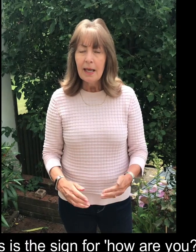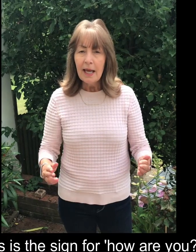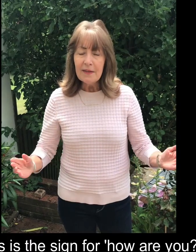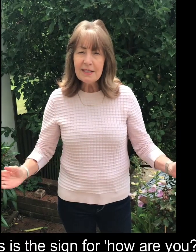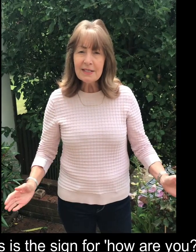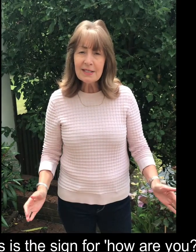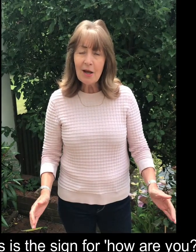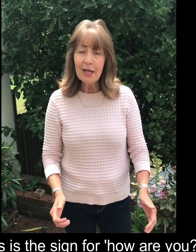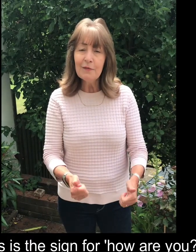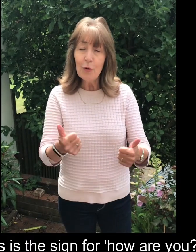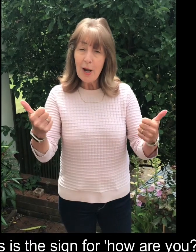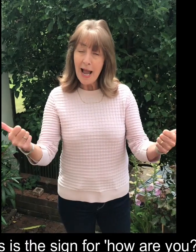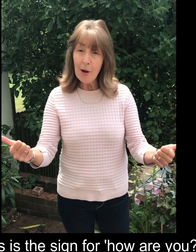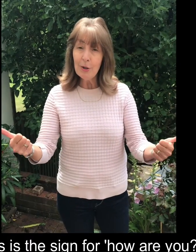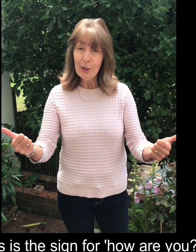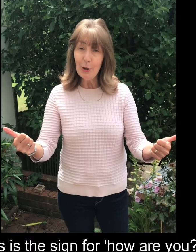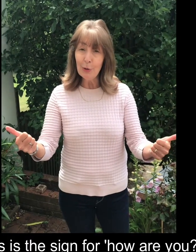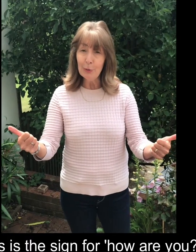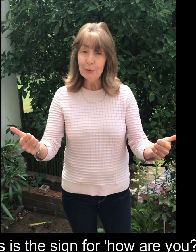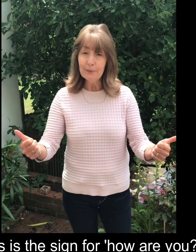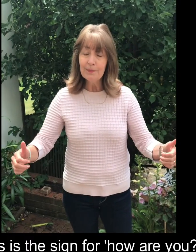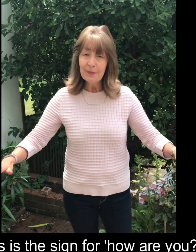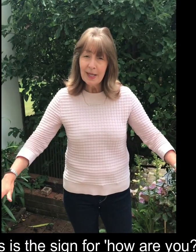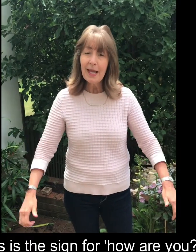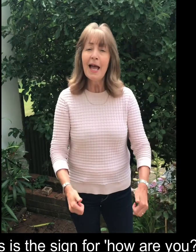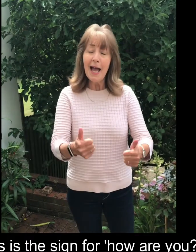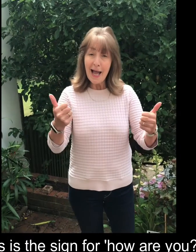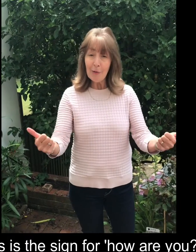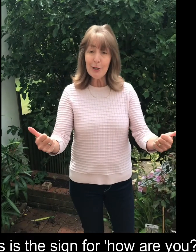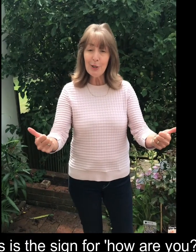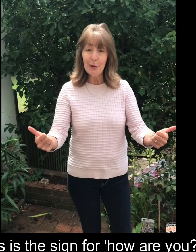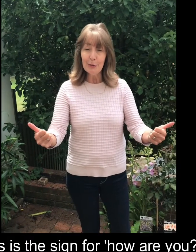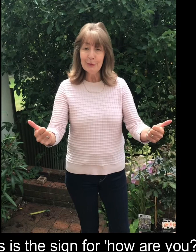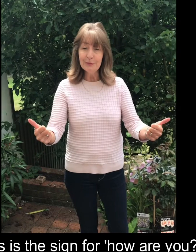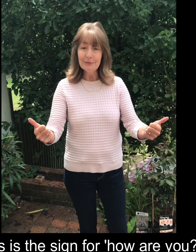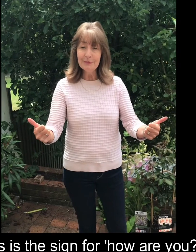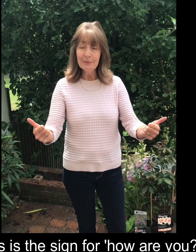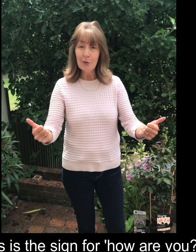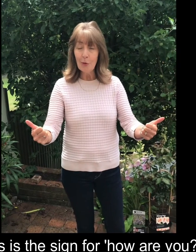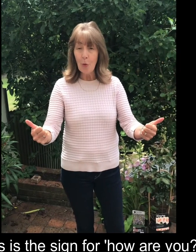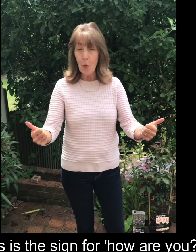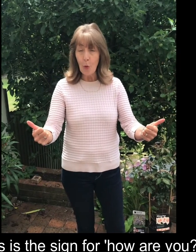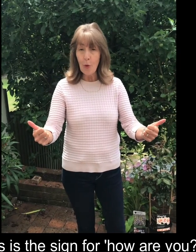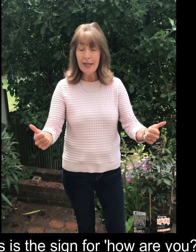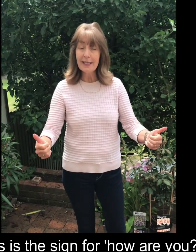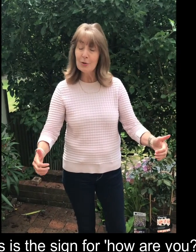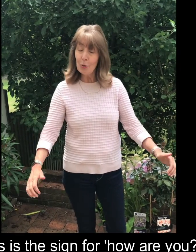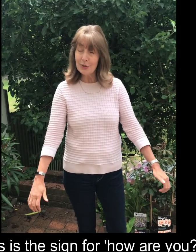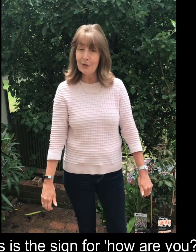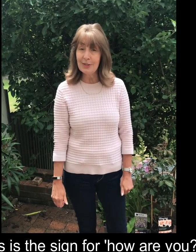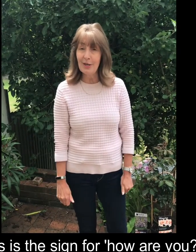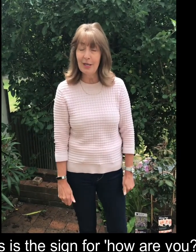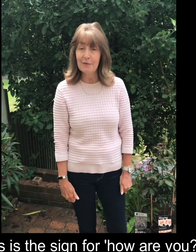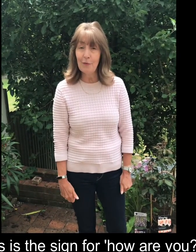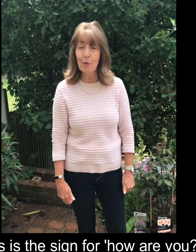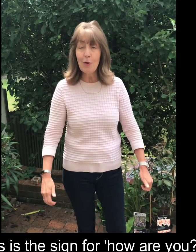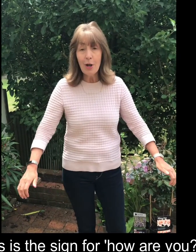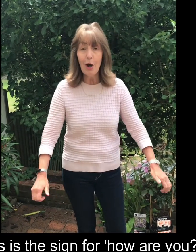And this is the sign for how are you? How are you? Or it can also be the sign for are